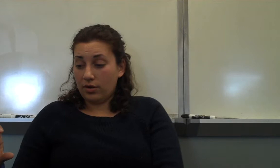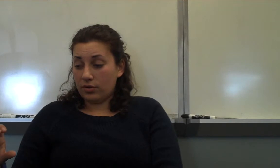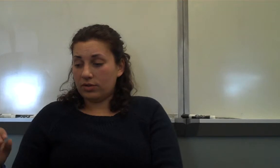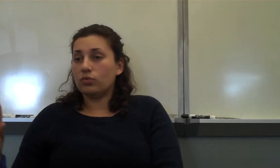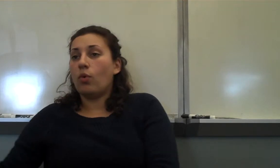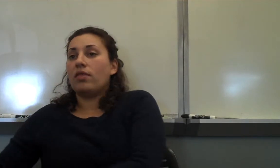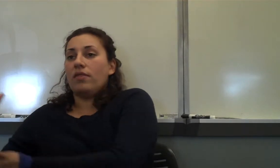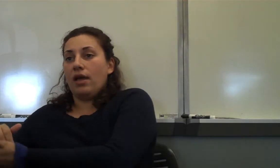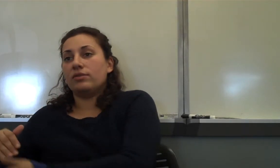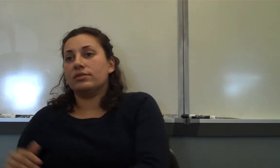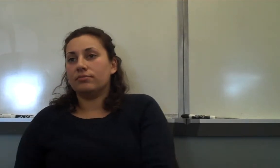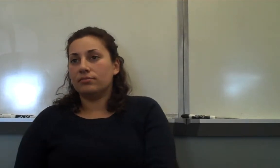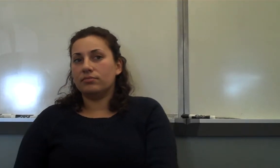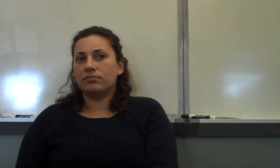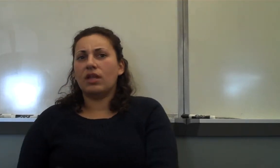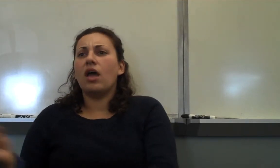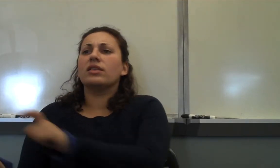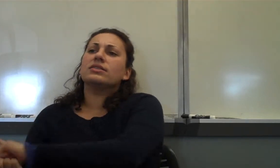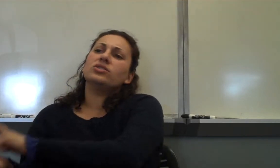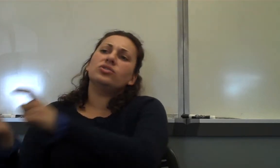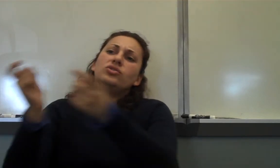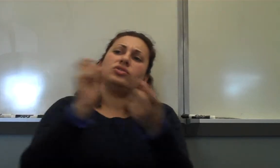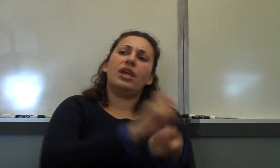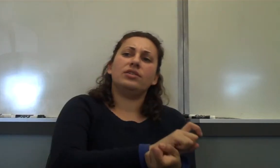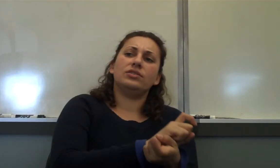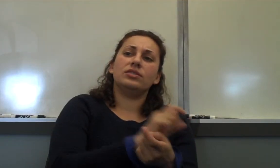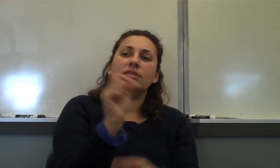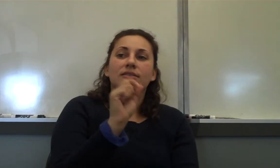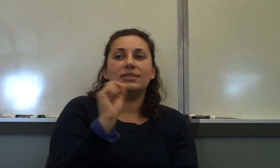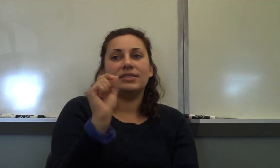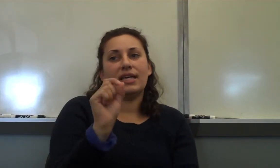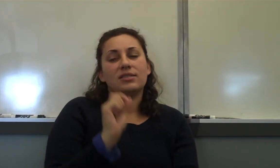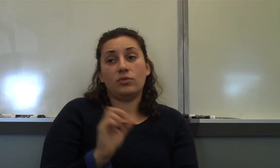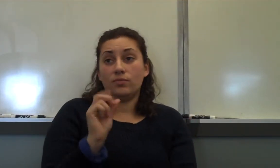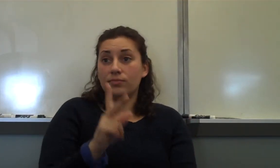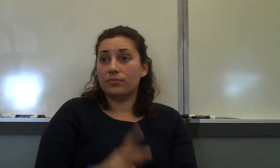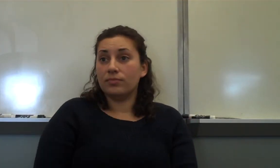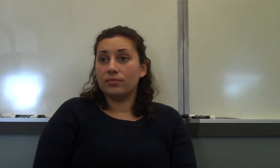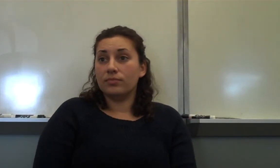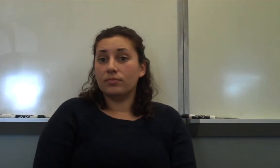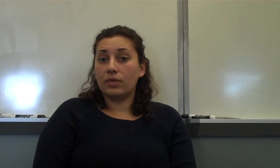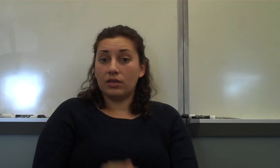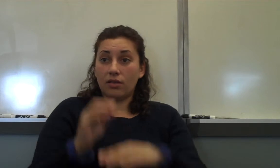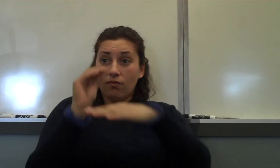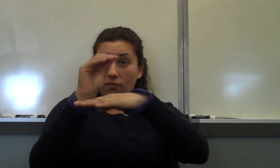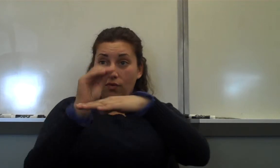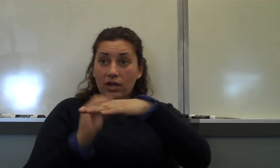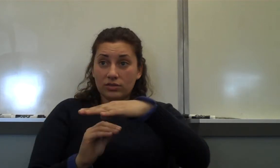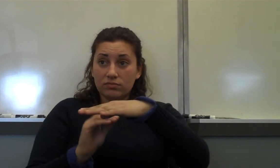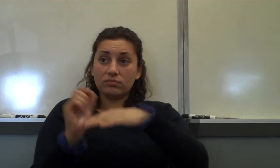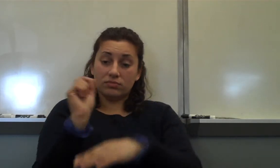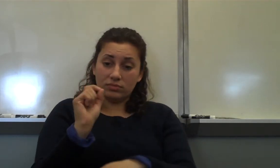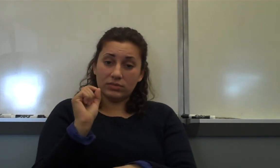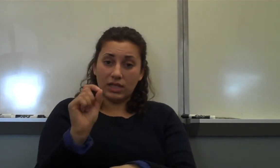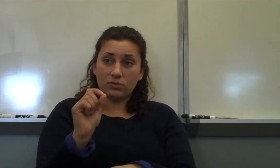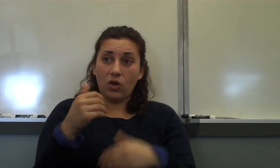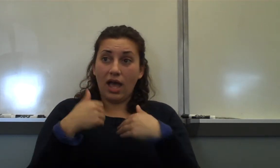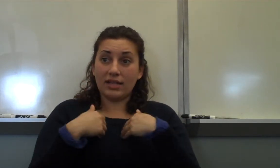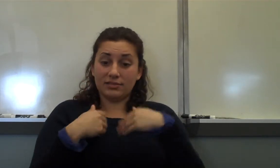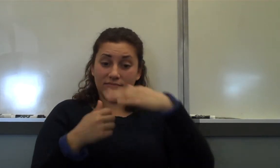Now let's switch it back into decimal notation, because this is a decimal fraction. It's got a denominator, which is a power of 10, so that's a decimal